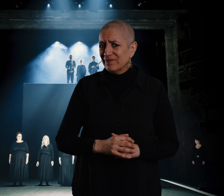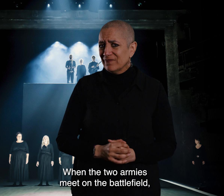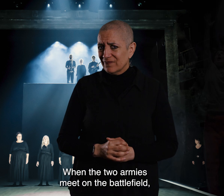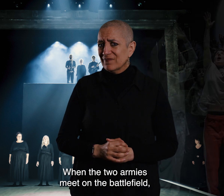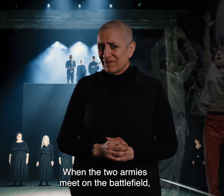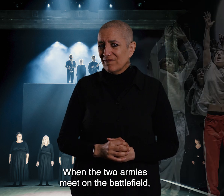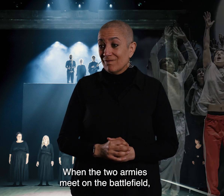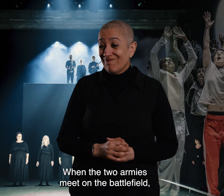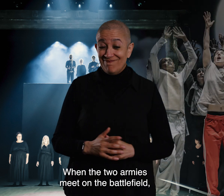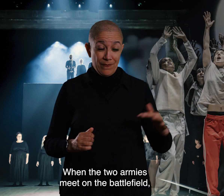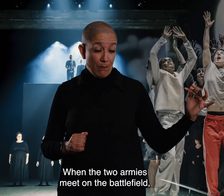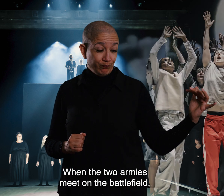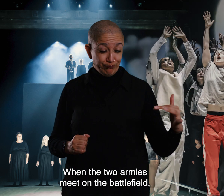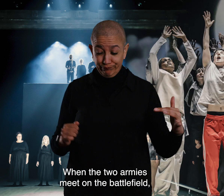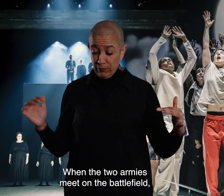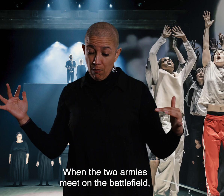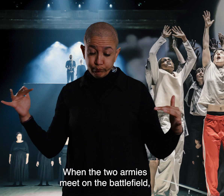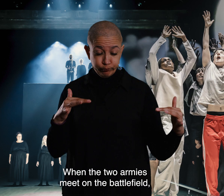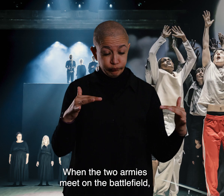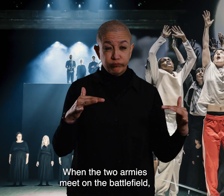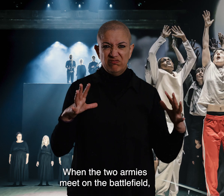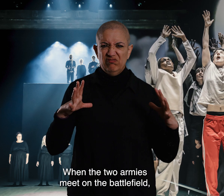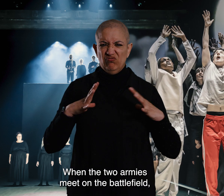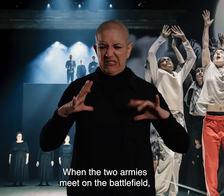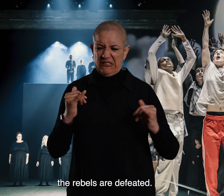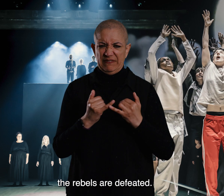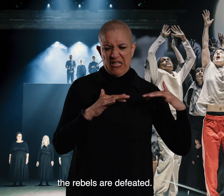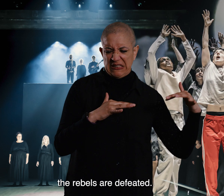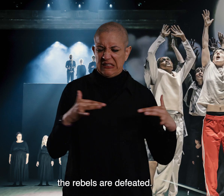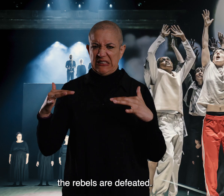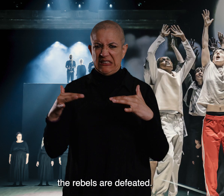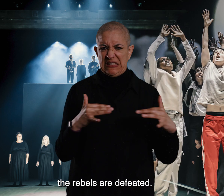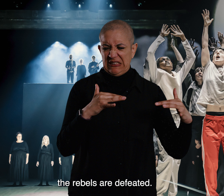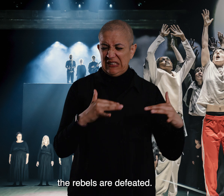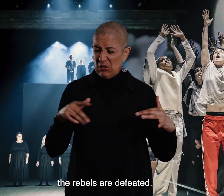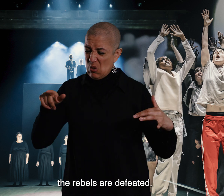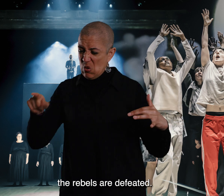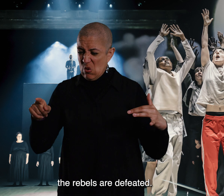When the two armies meet on the battlefield, the rebels are defeated.